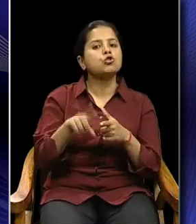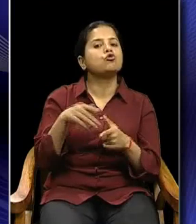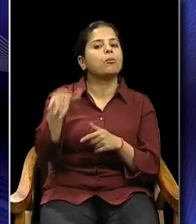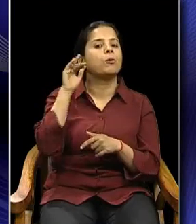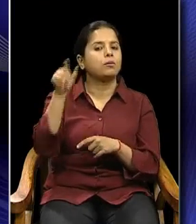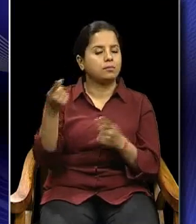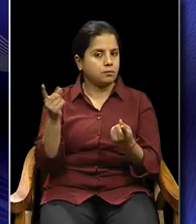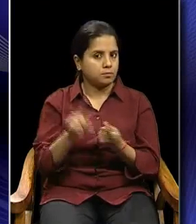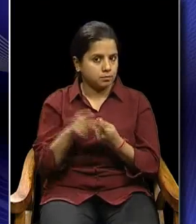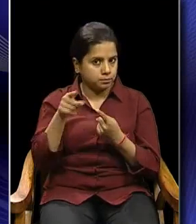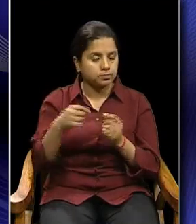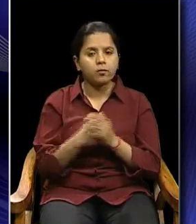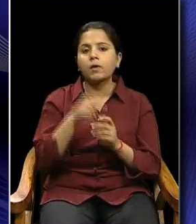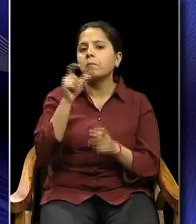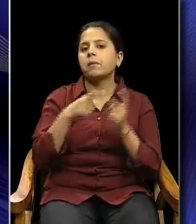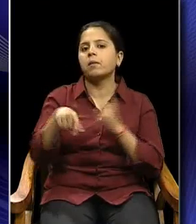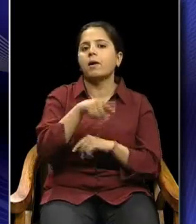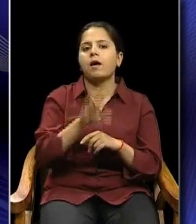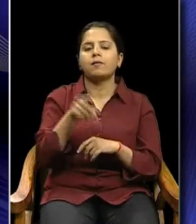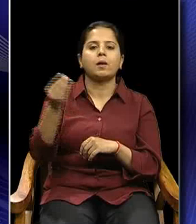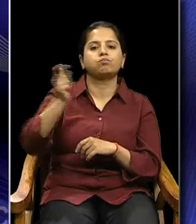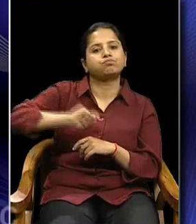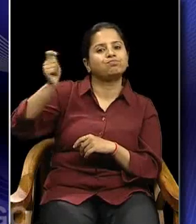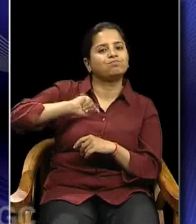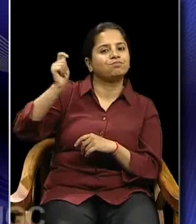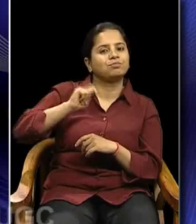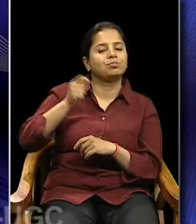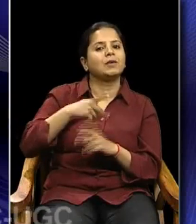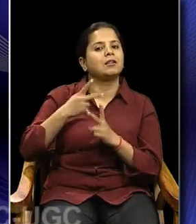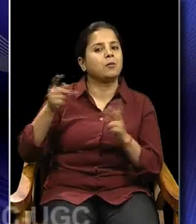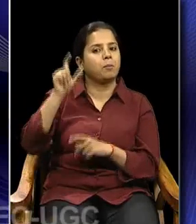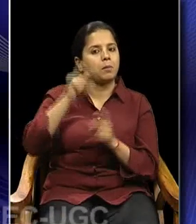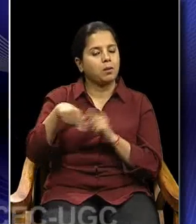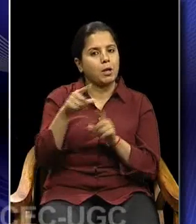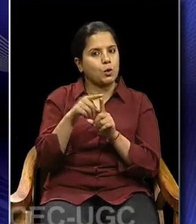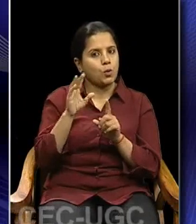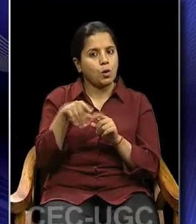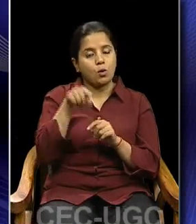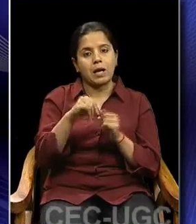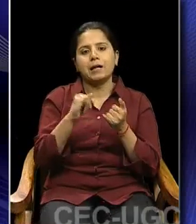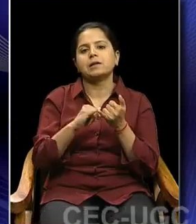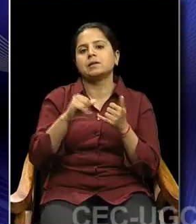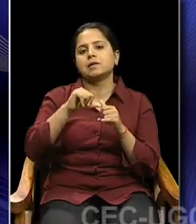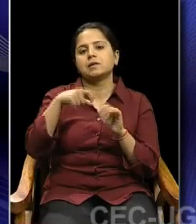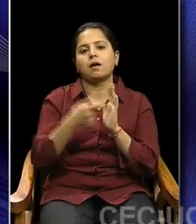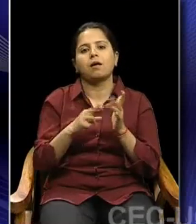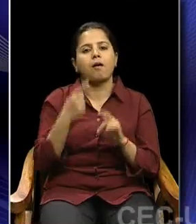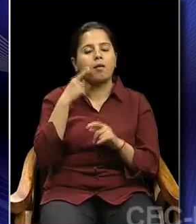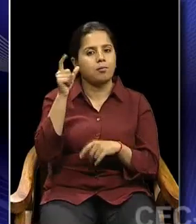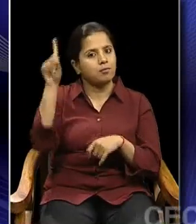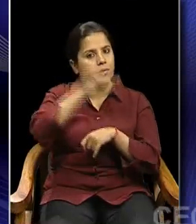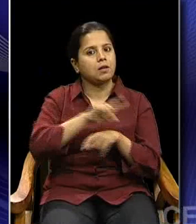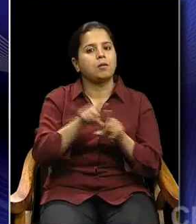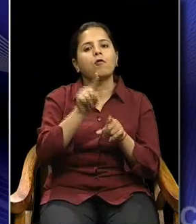how people, they fly kites on this particular festival on Sankranti, and they